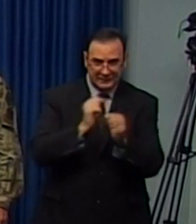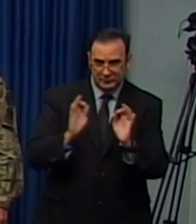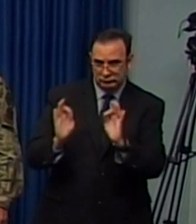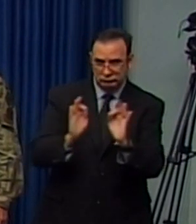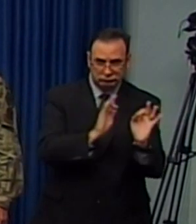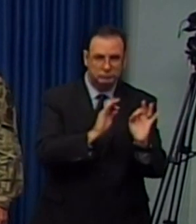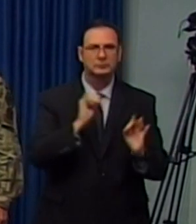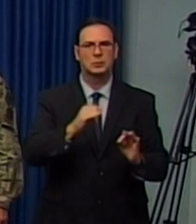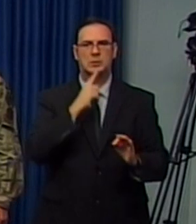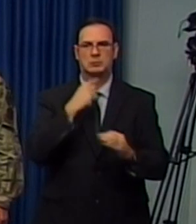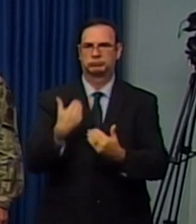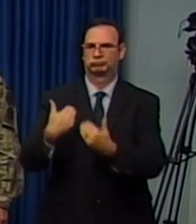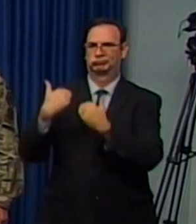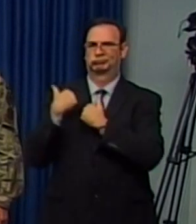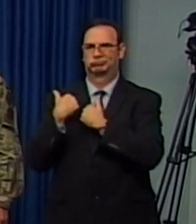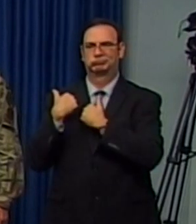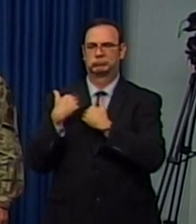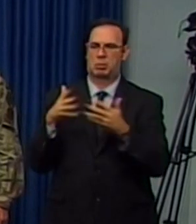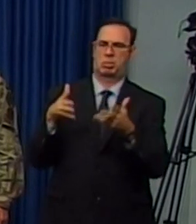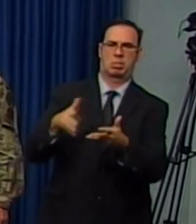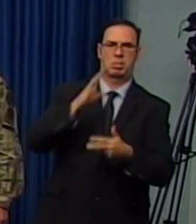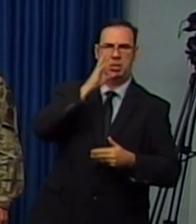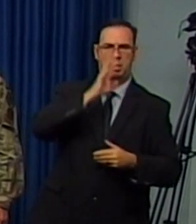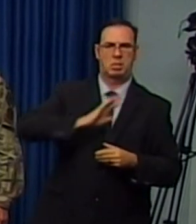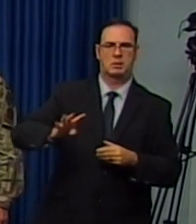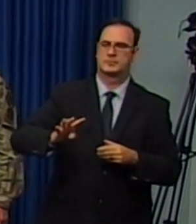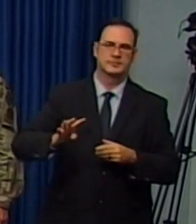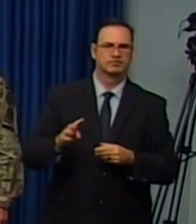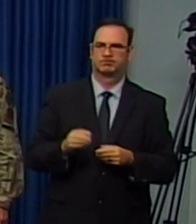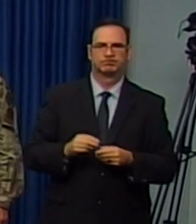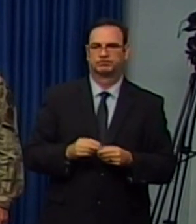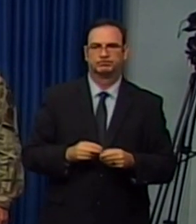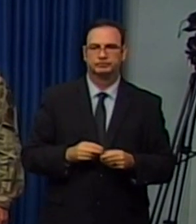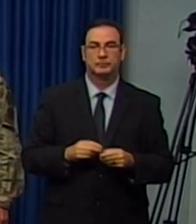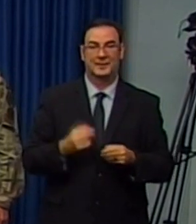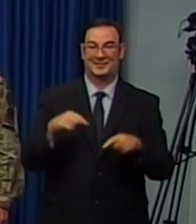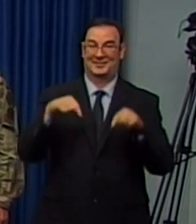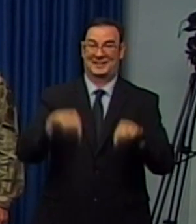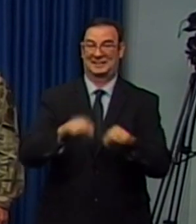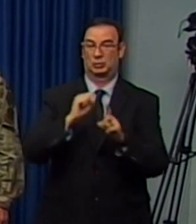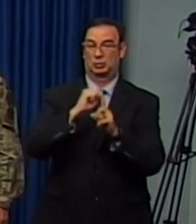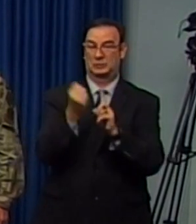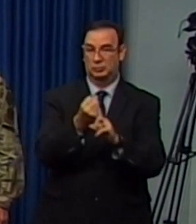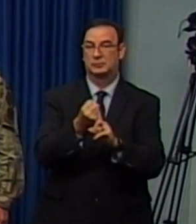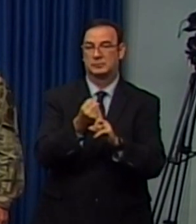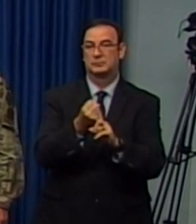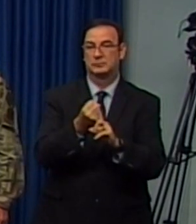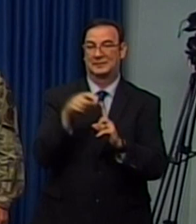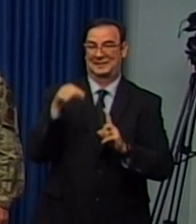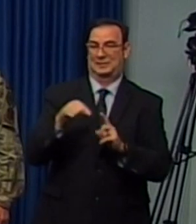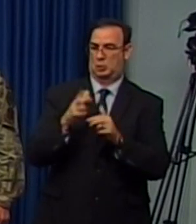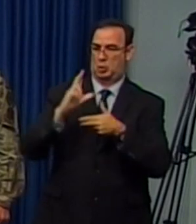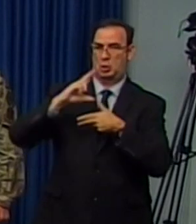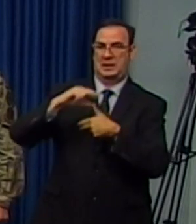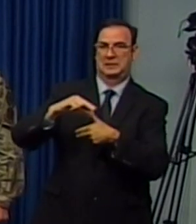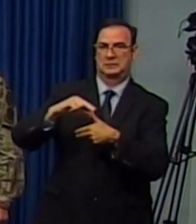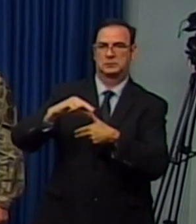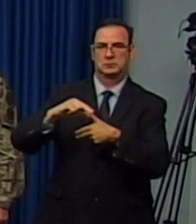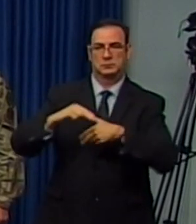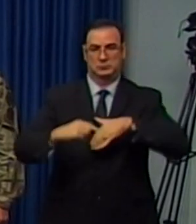do not. So we are in a situation here where this thing is perilously close to the